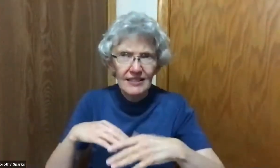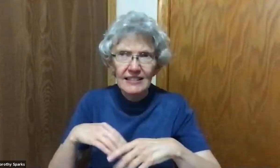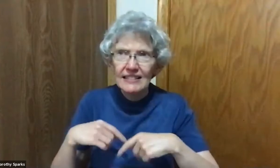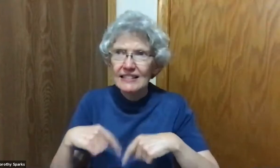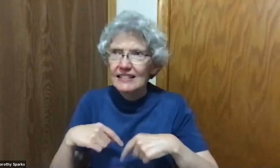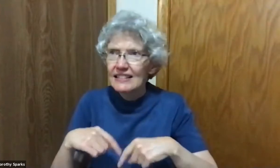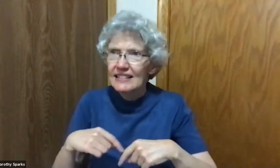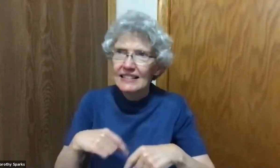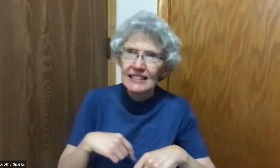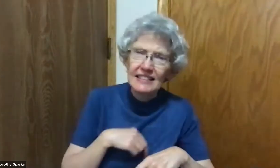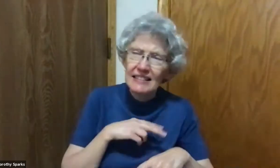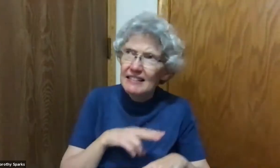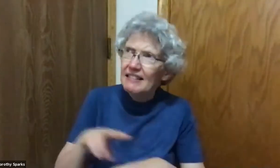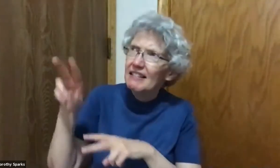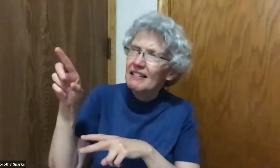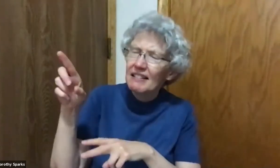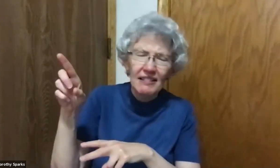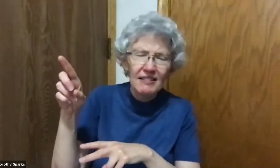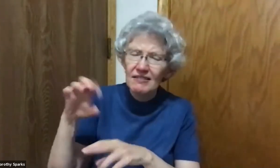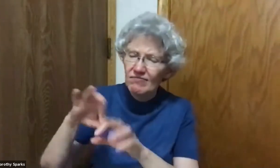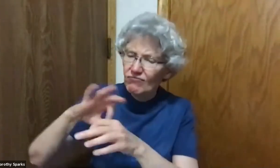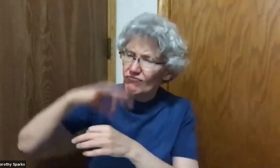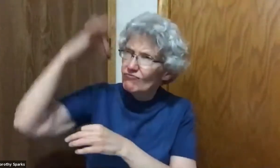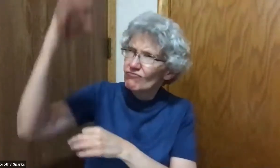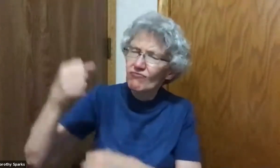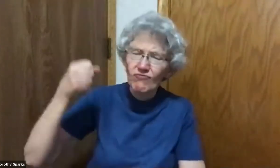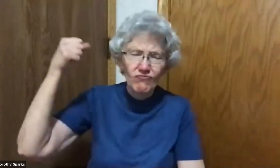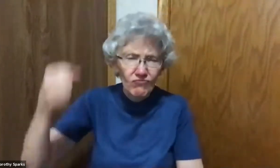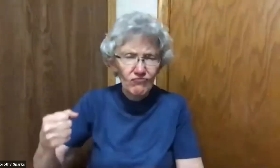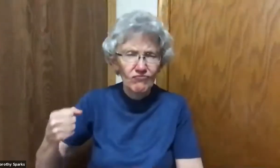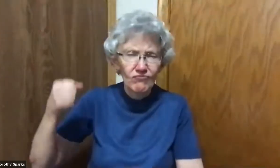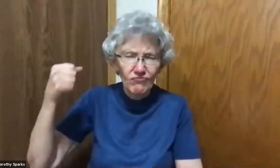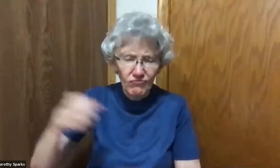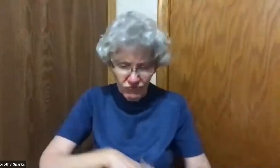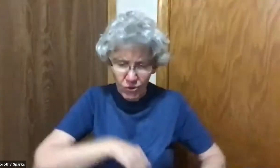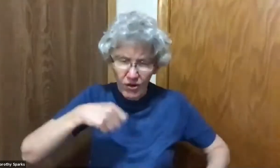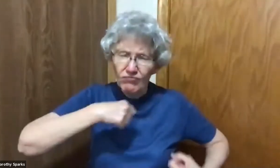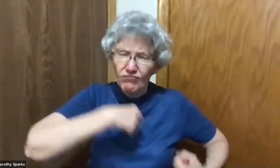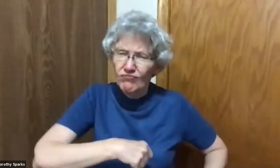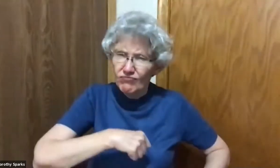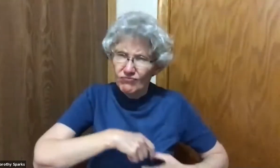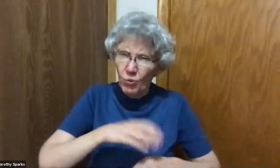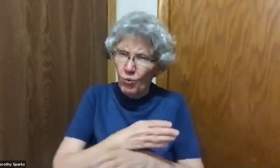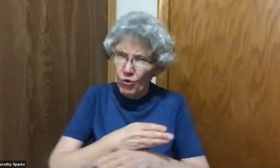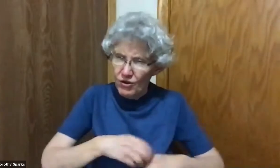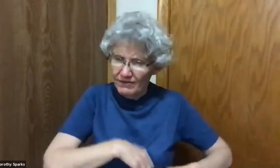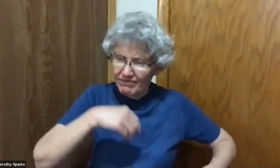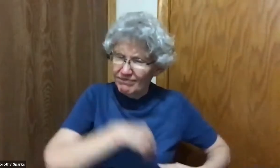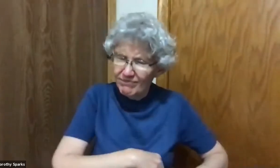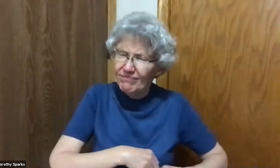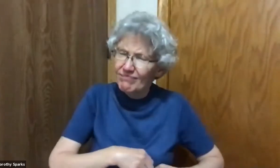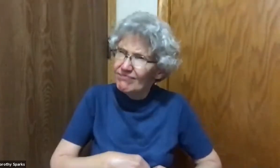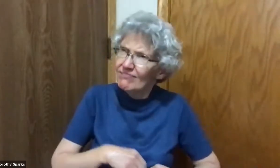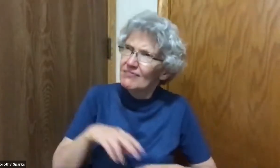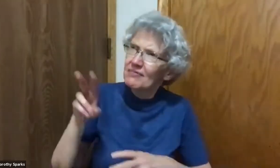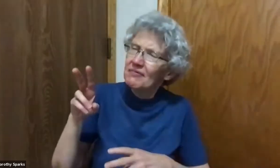And even though I will walk through the valley of deepest darkness, I will fear no evil, for you will